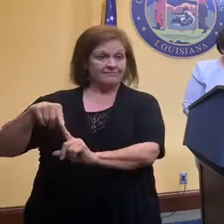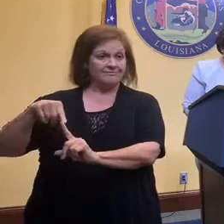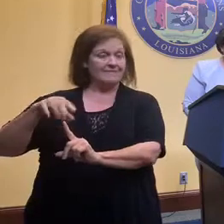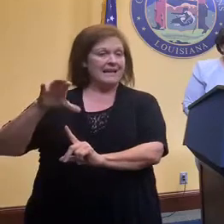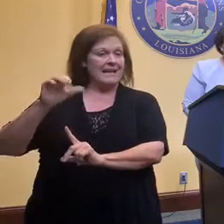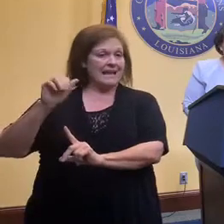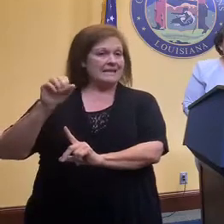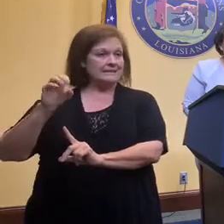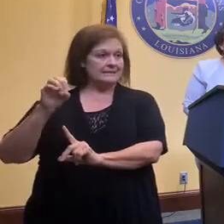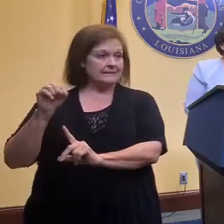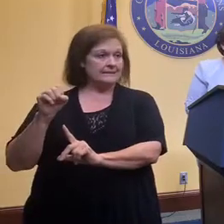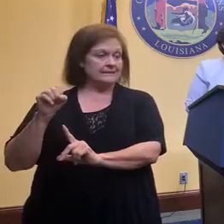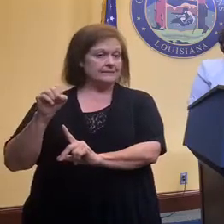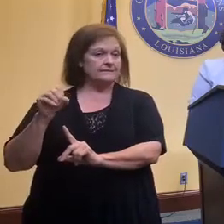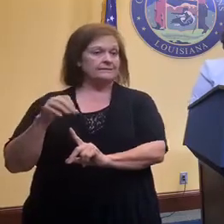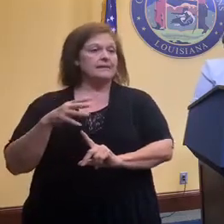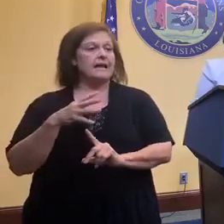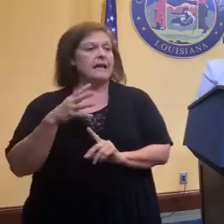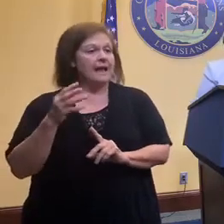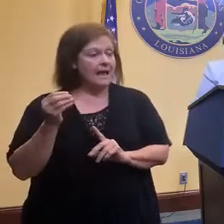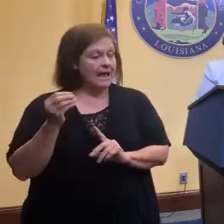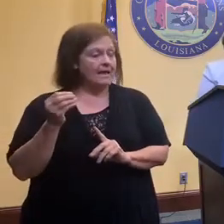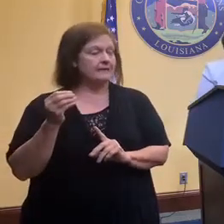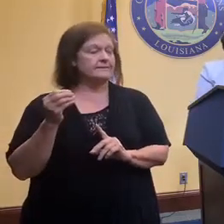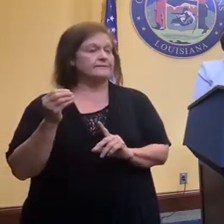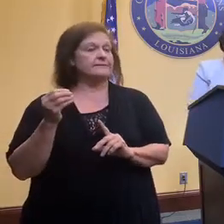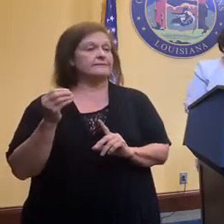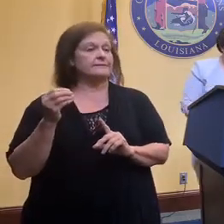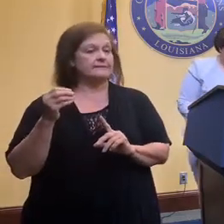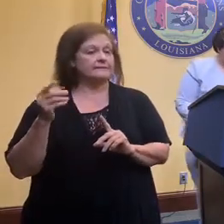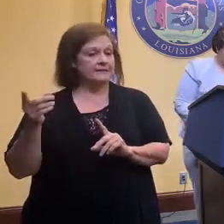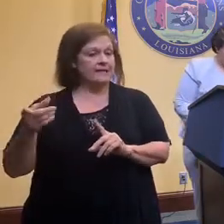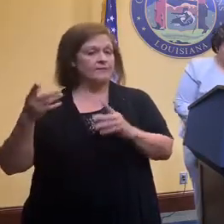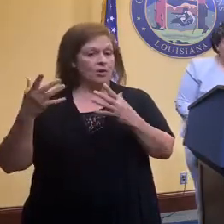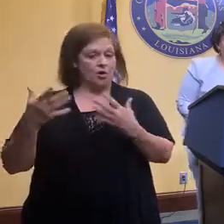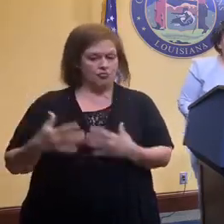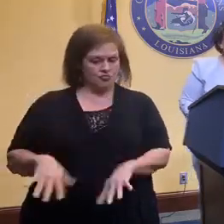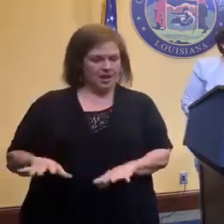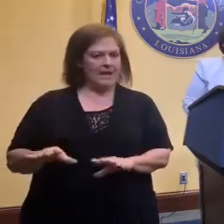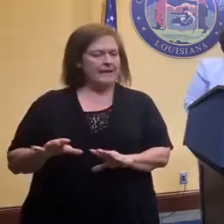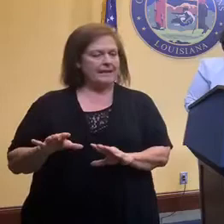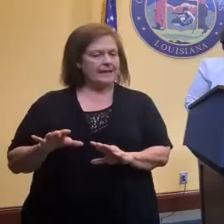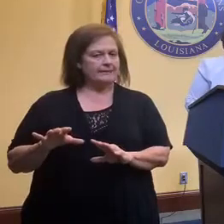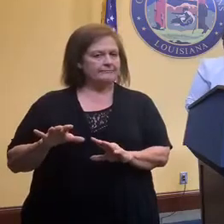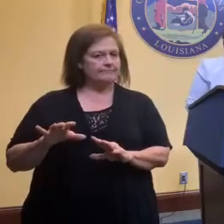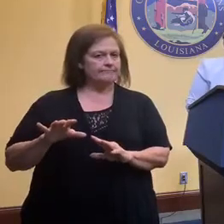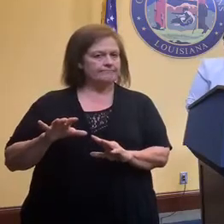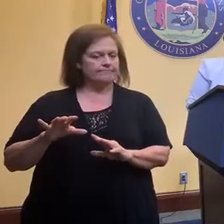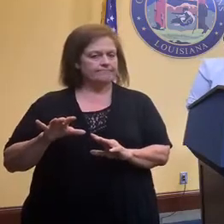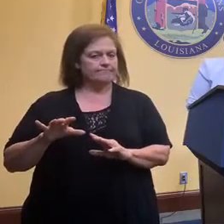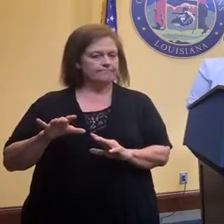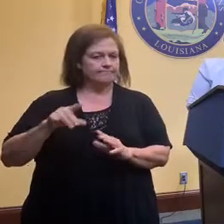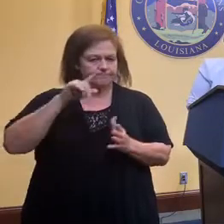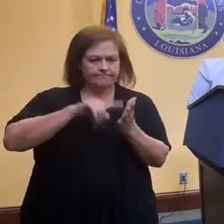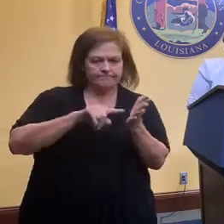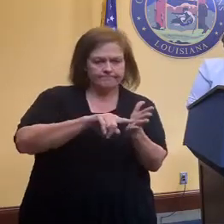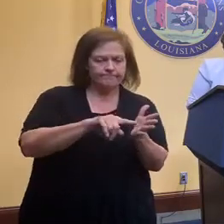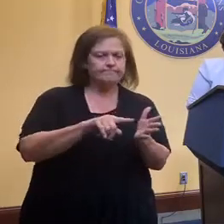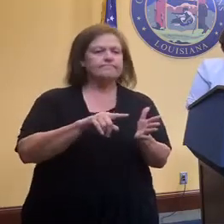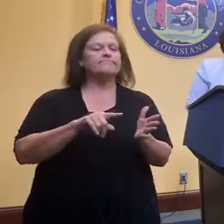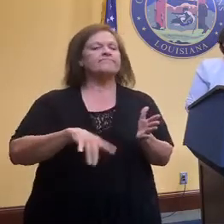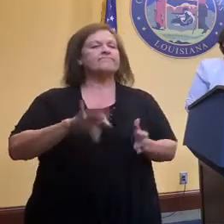cases, and as they have been traced back, very much heavily associated with